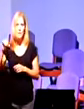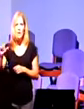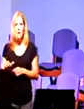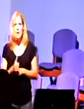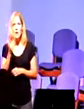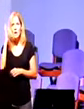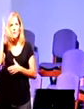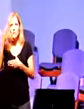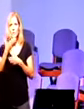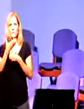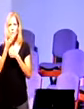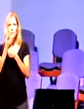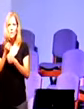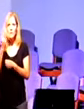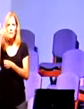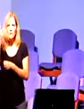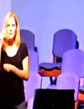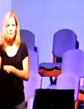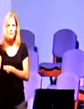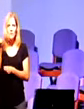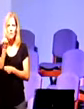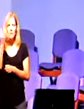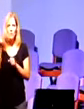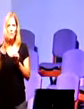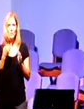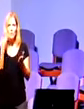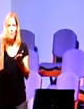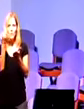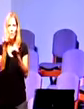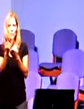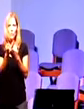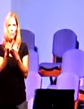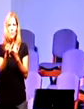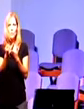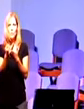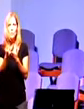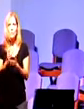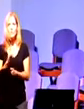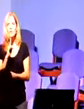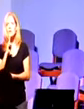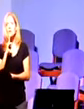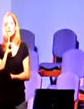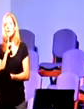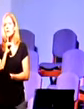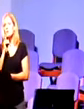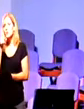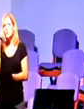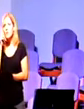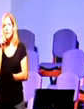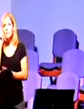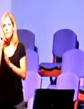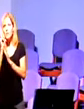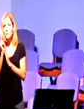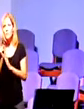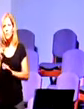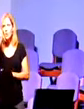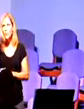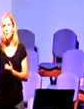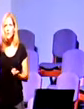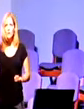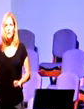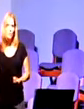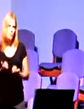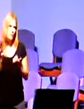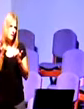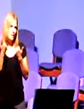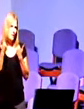forgive. Others will trust him if only you prove true every